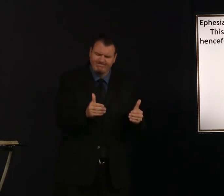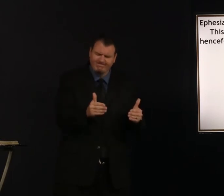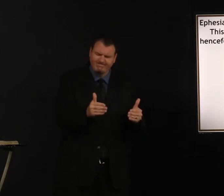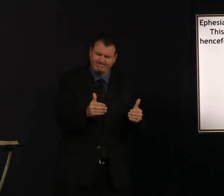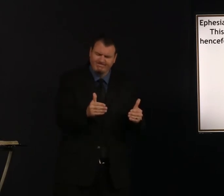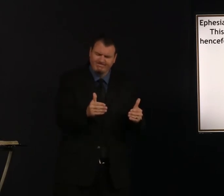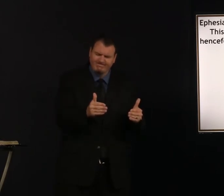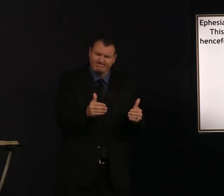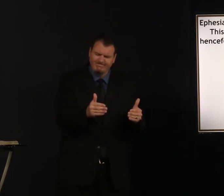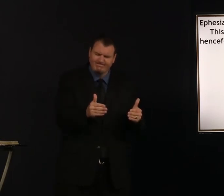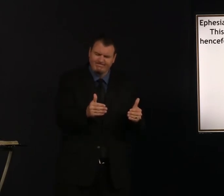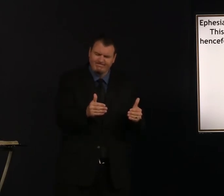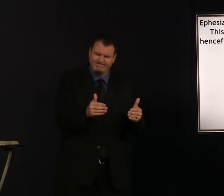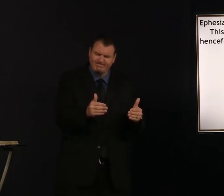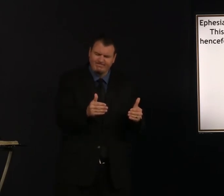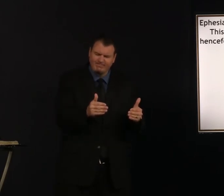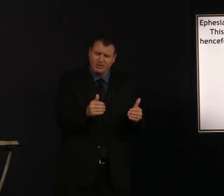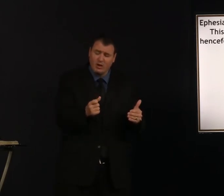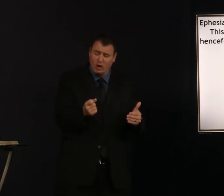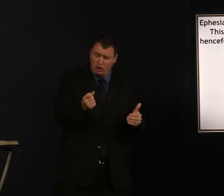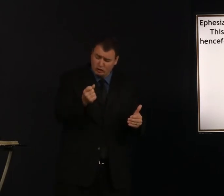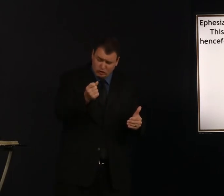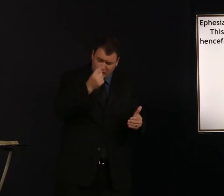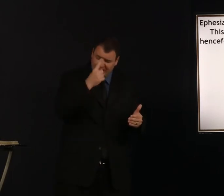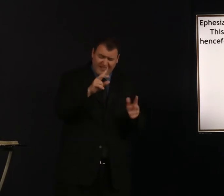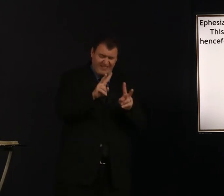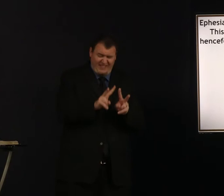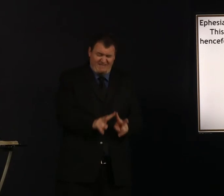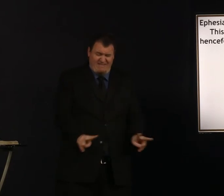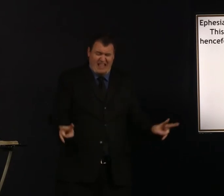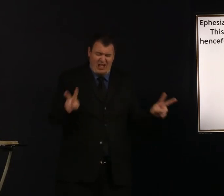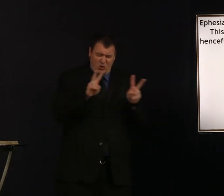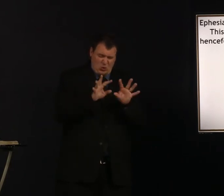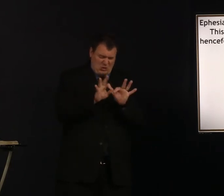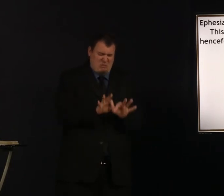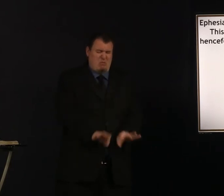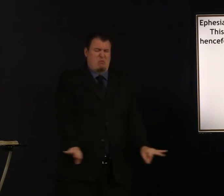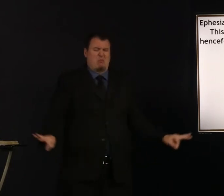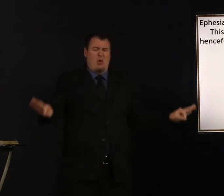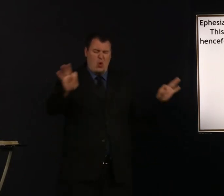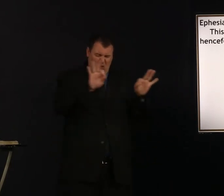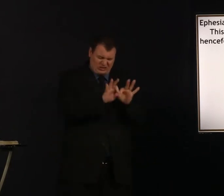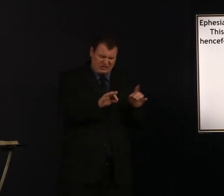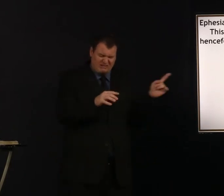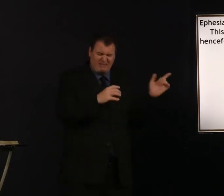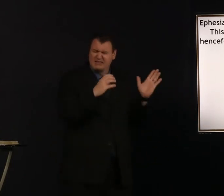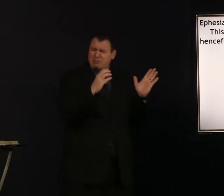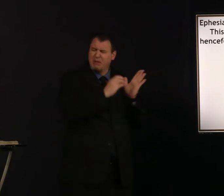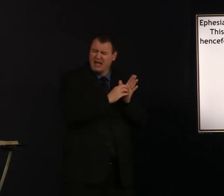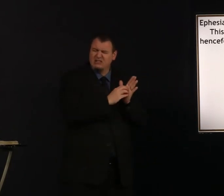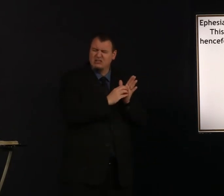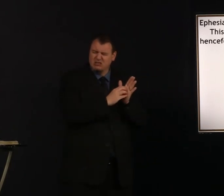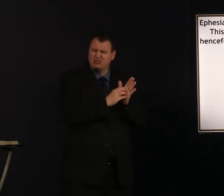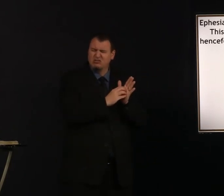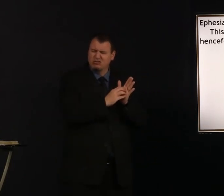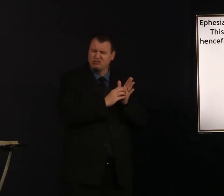not to let our minds wander, but to focus and understand the value, the importance of